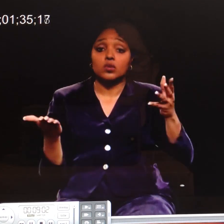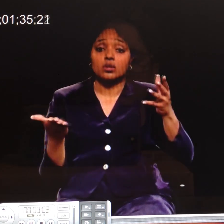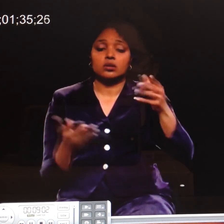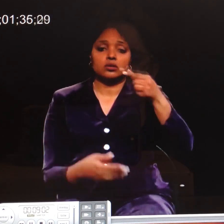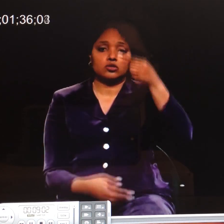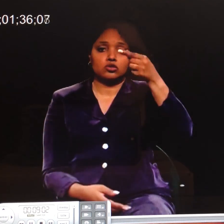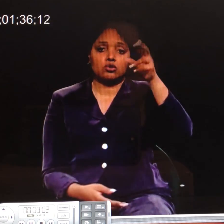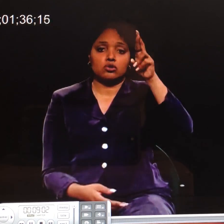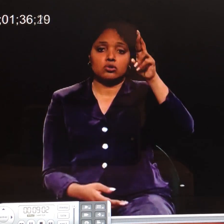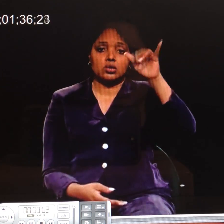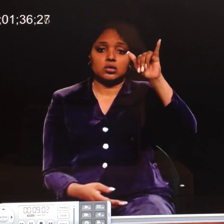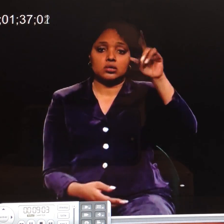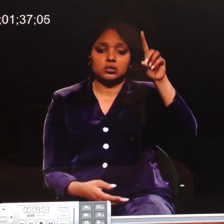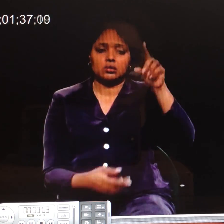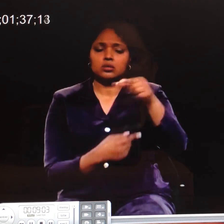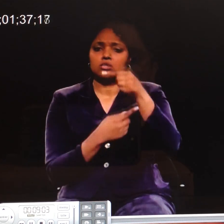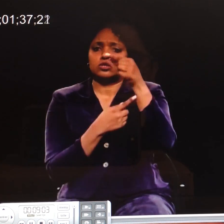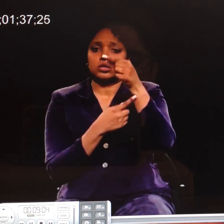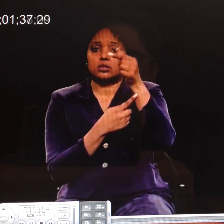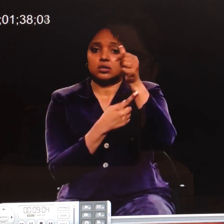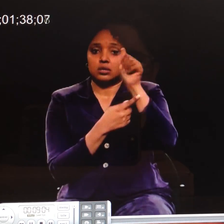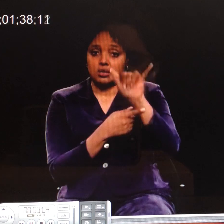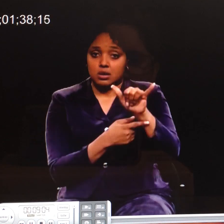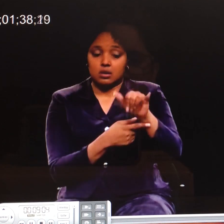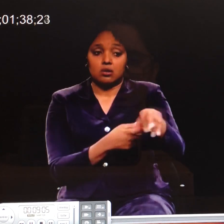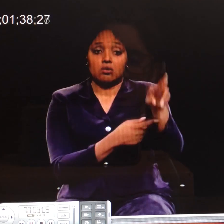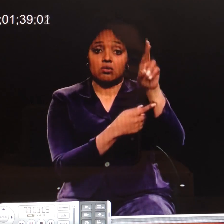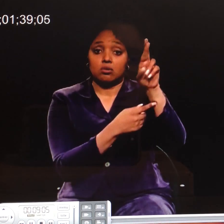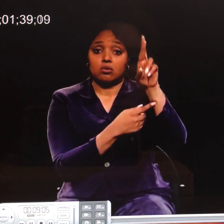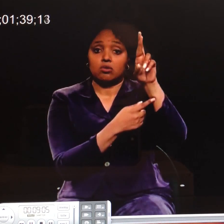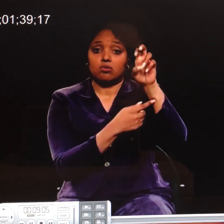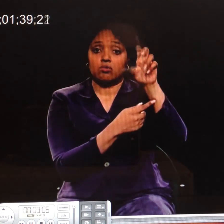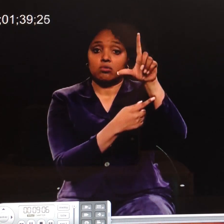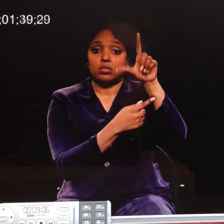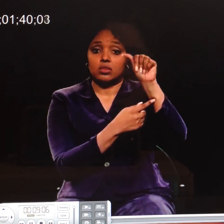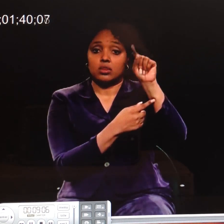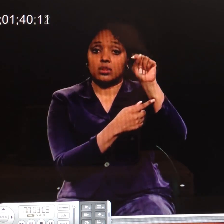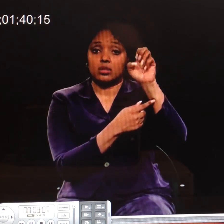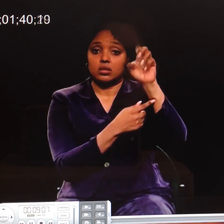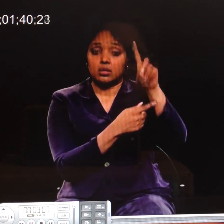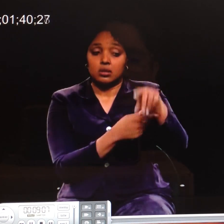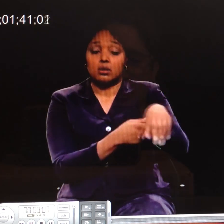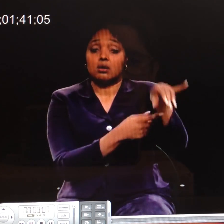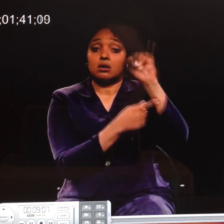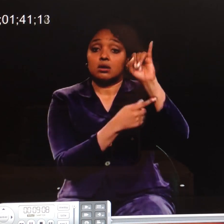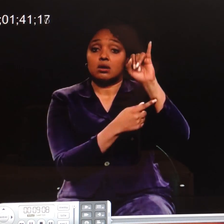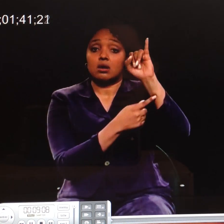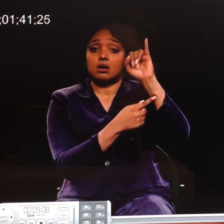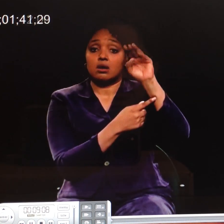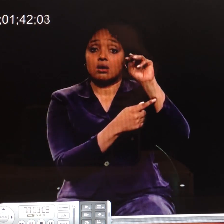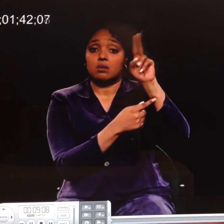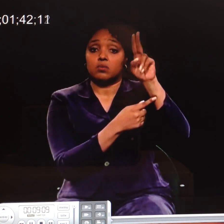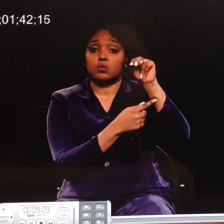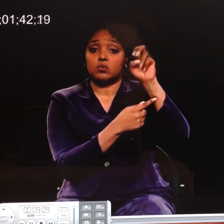down the virus as GRID. And GRID stands for Gay-Related